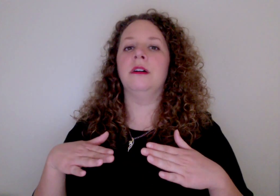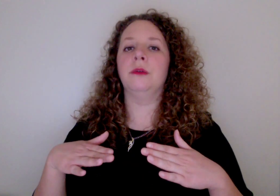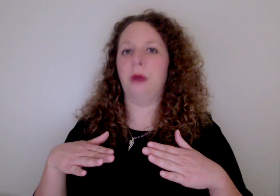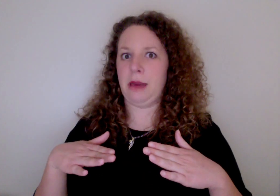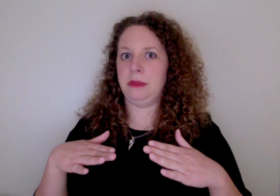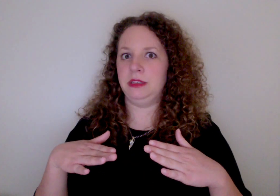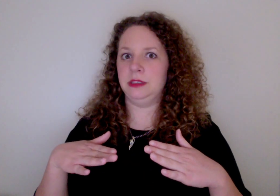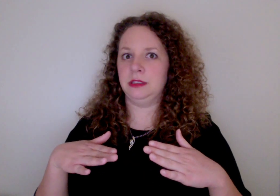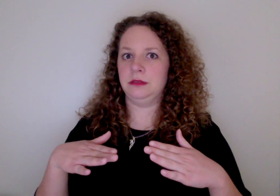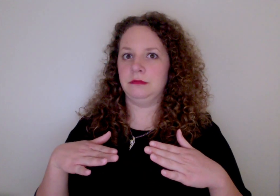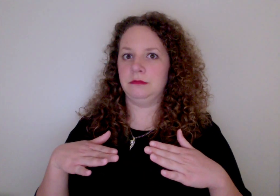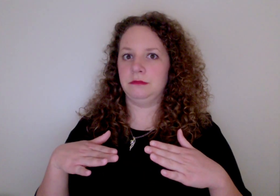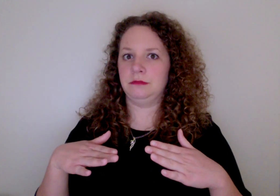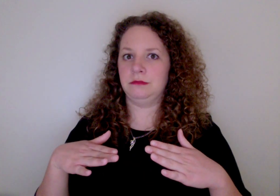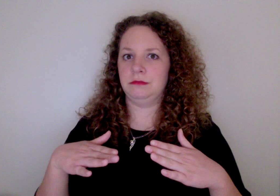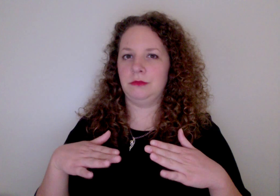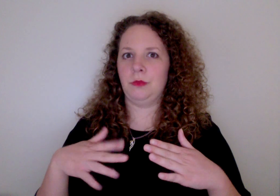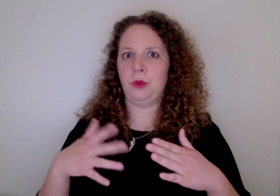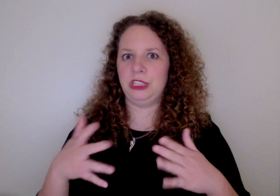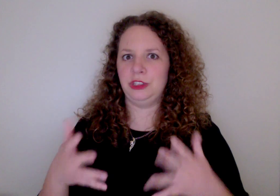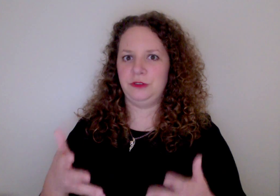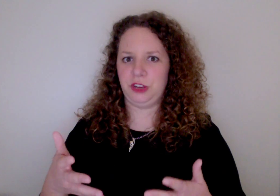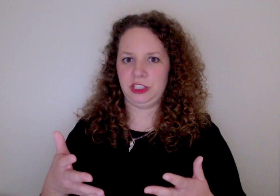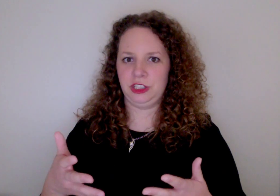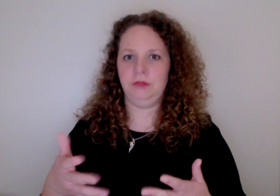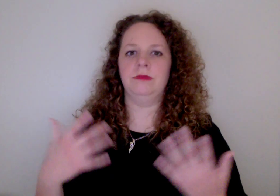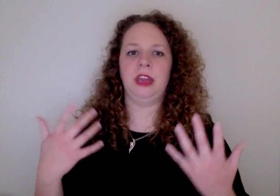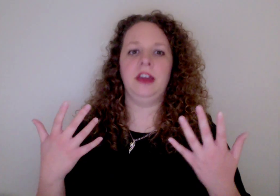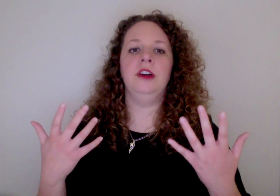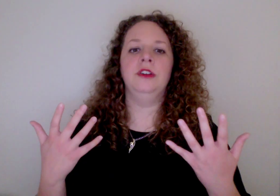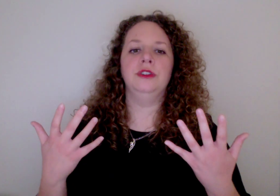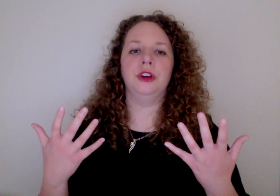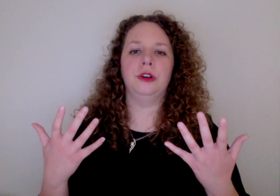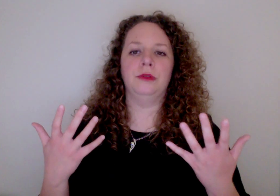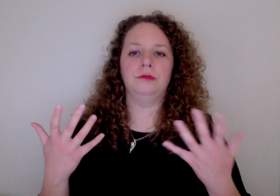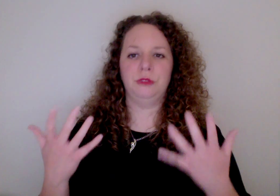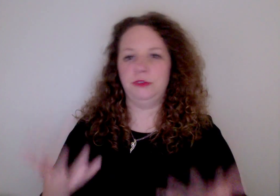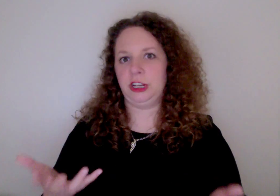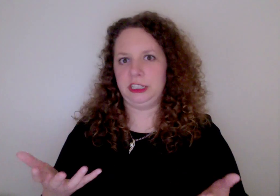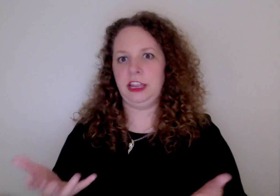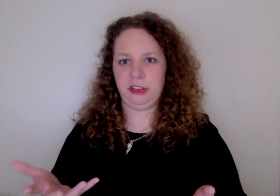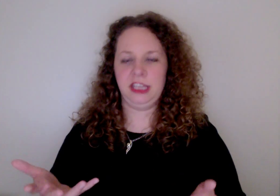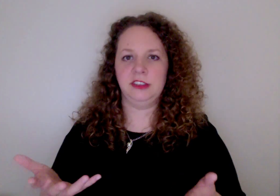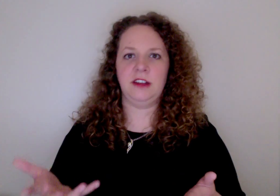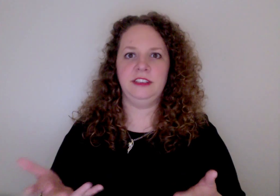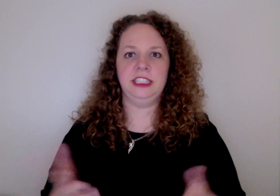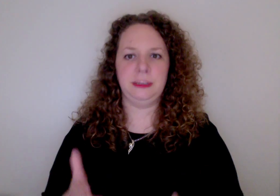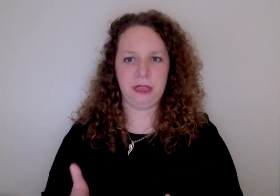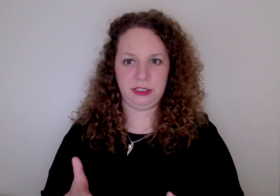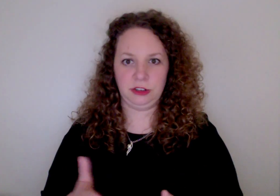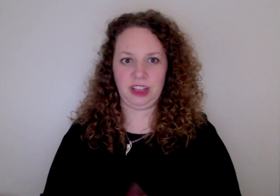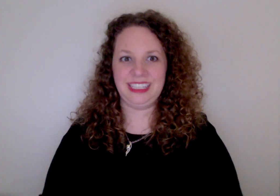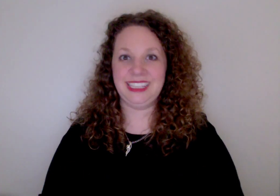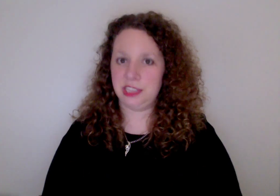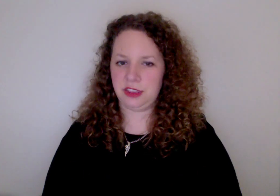What happens? What did you forget to do? Okay, so you forgot to get your keys, obviously, because they're locked inside the